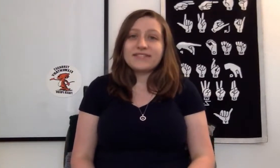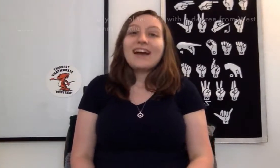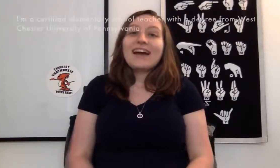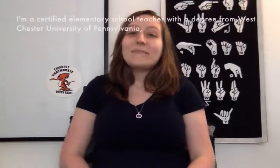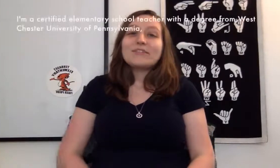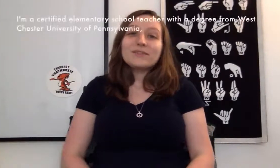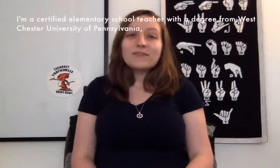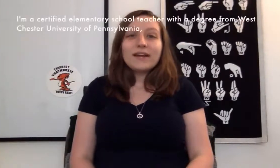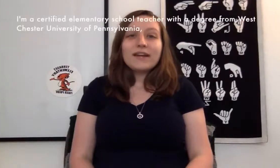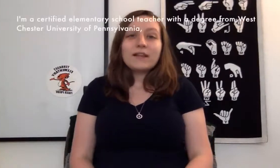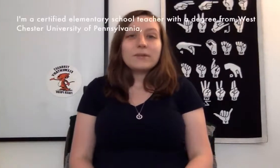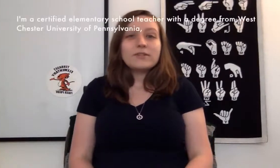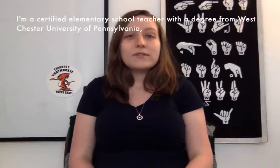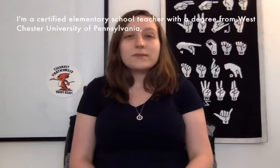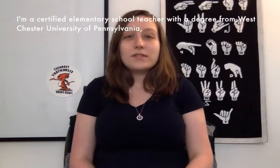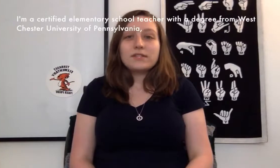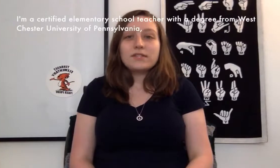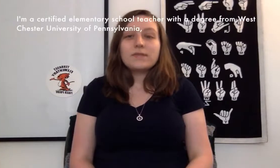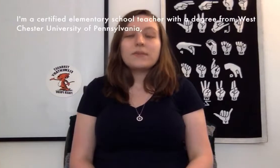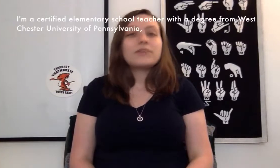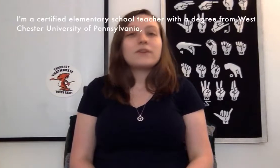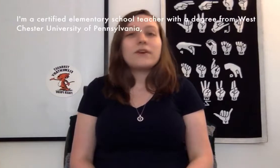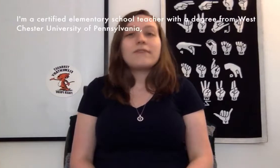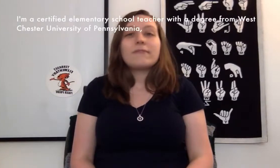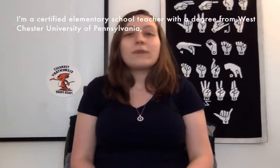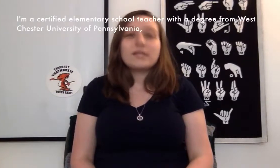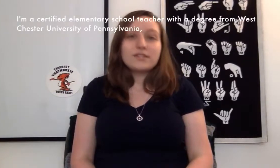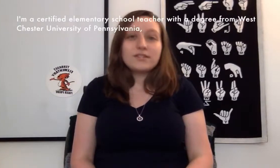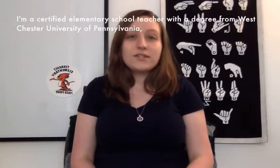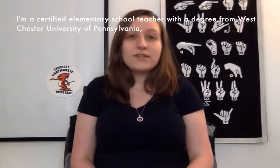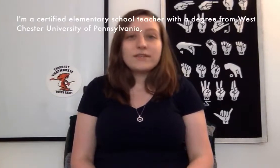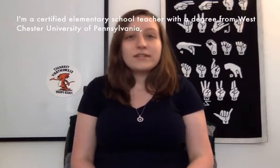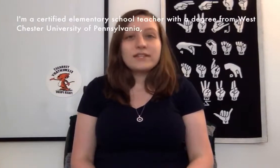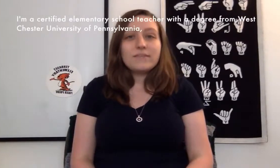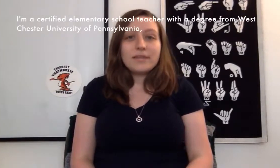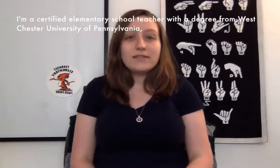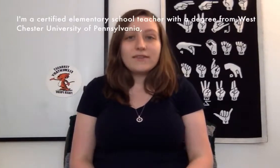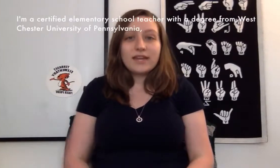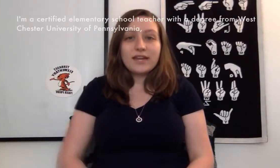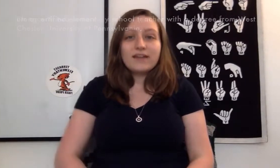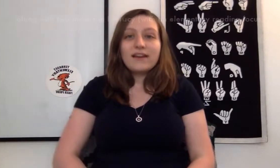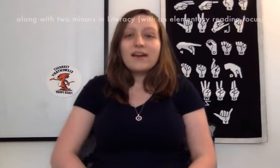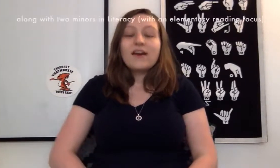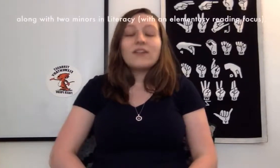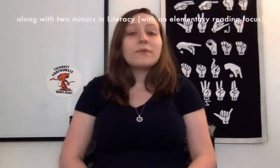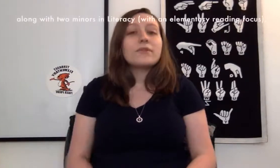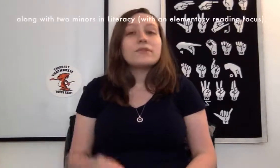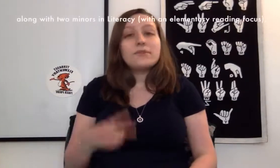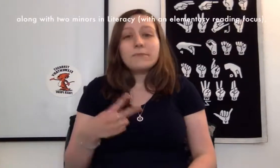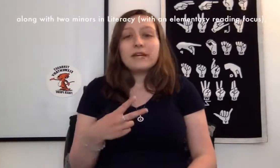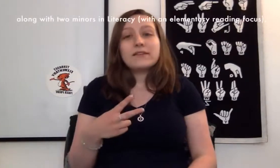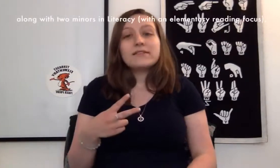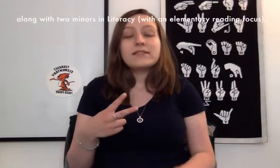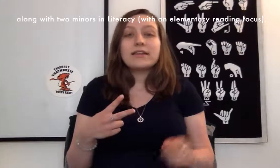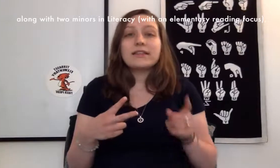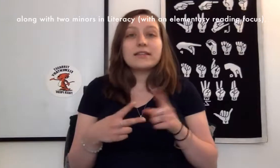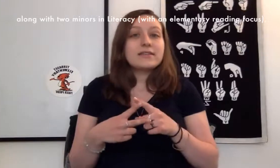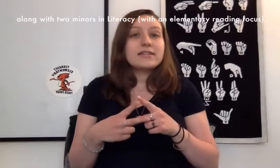I'm a certified elementary school teacher with a degree from Westchester University of Pennsylvania, along with 2 minors in literacy with